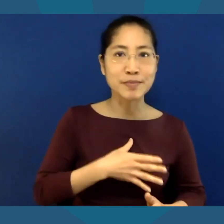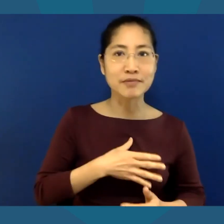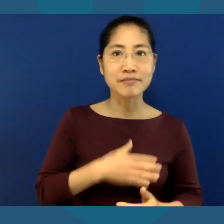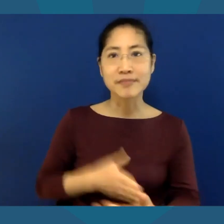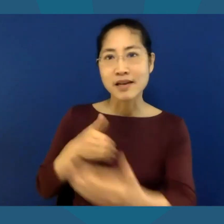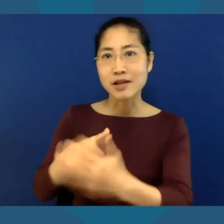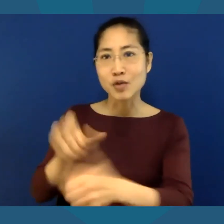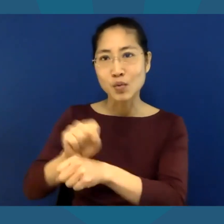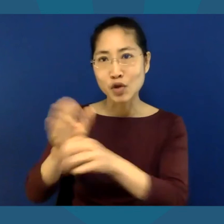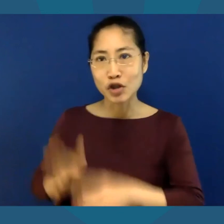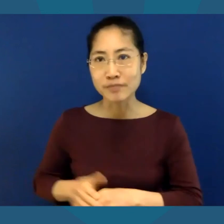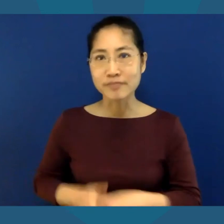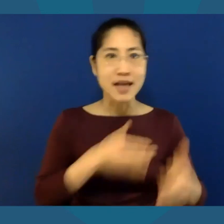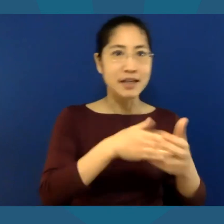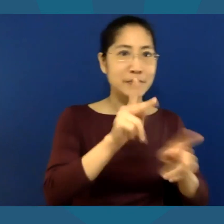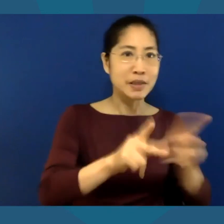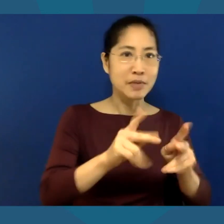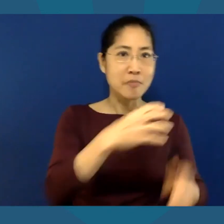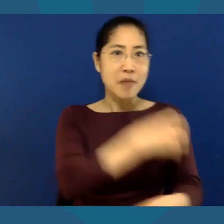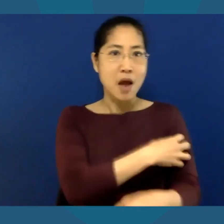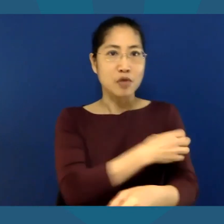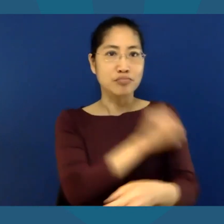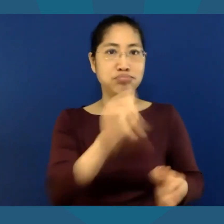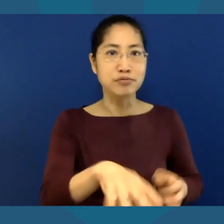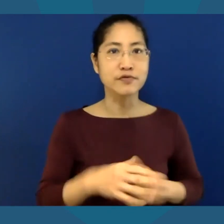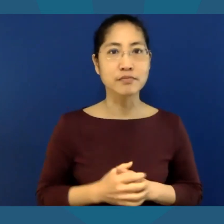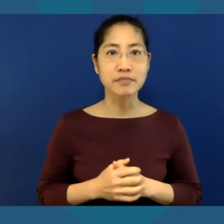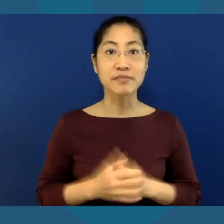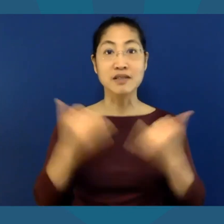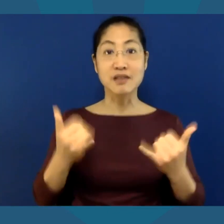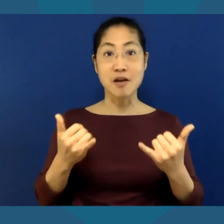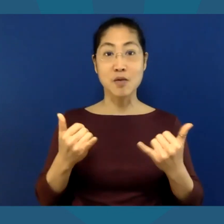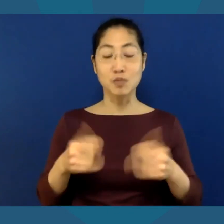and anti-democracy legislation.